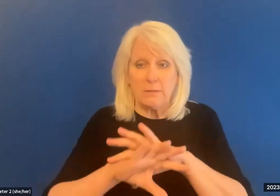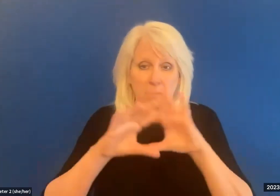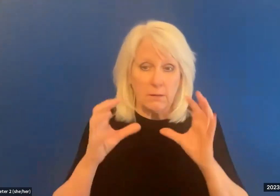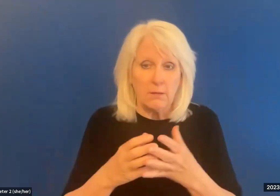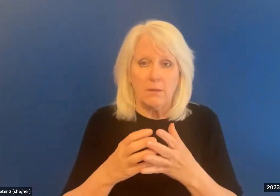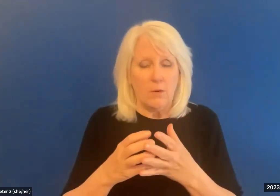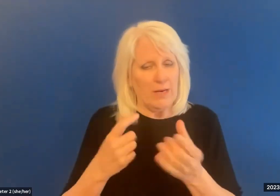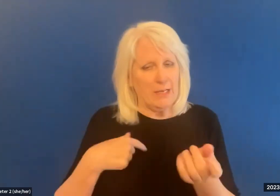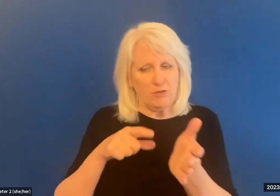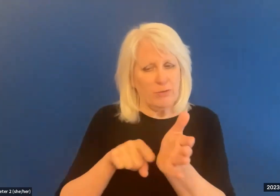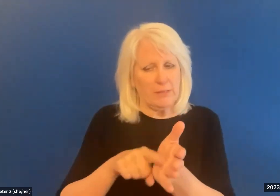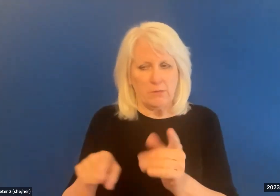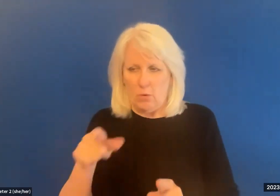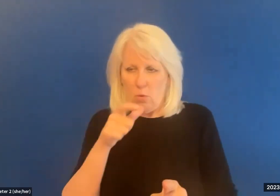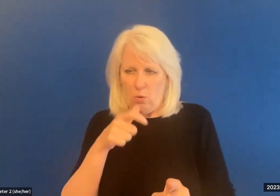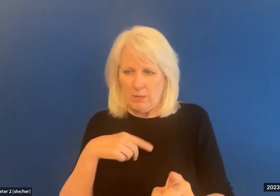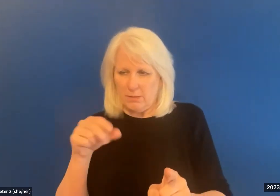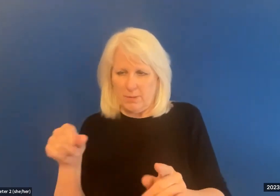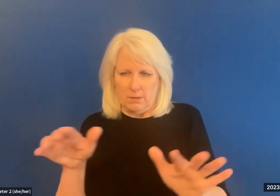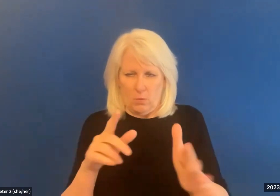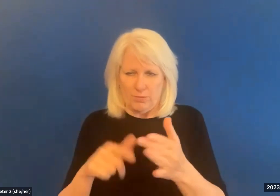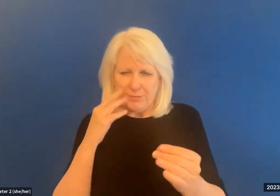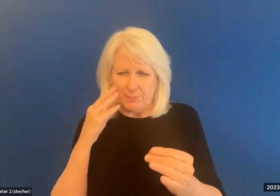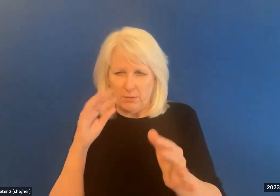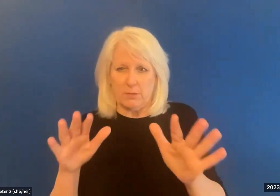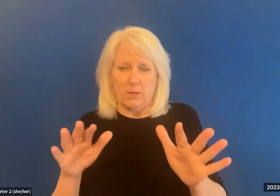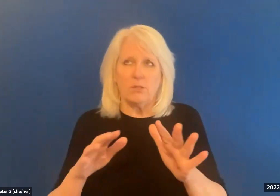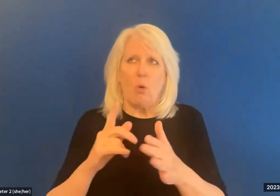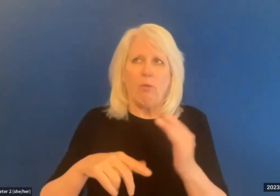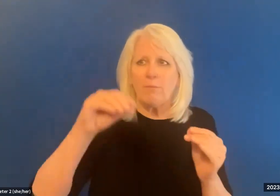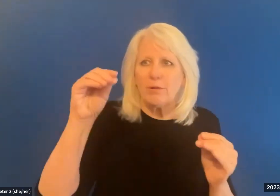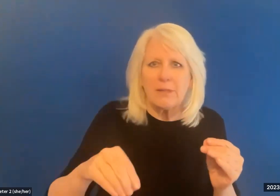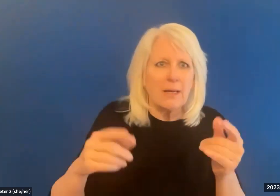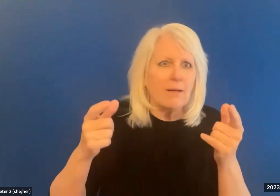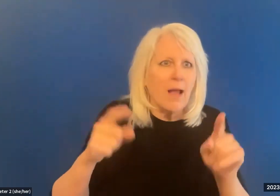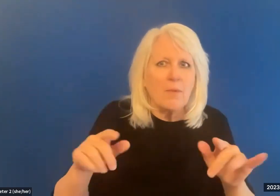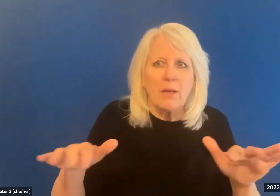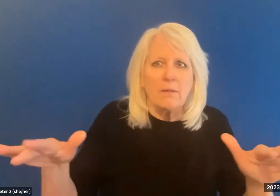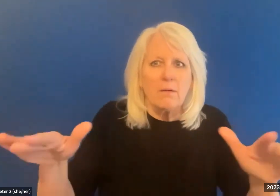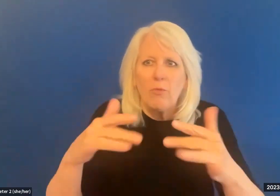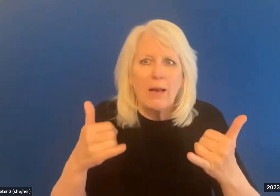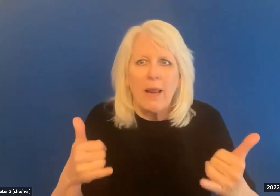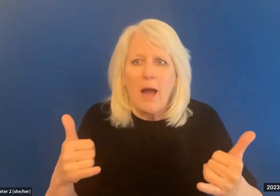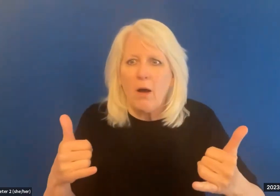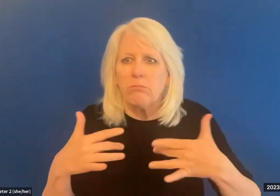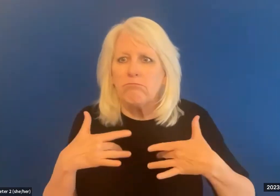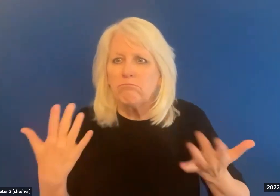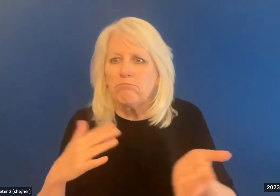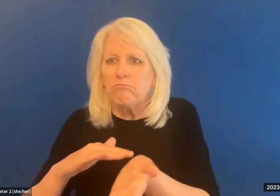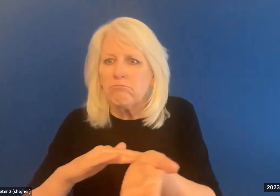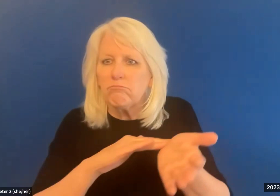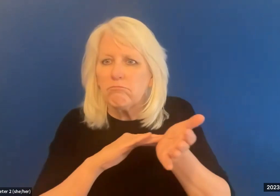is why it is essential to be aware of the current prevalence and experiences of students and trainees with disabilities in the medical fields.